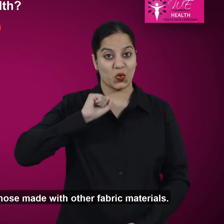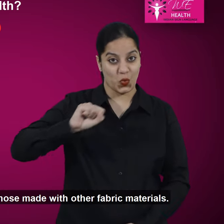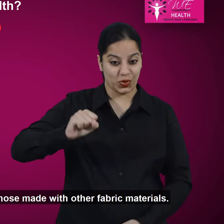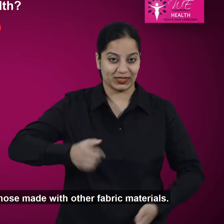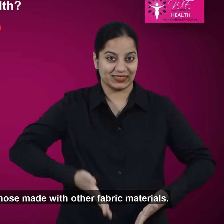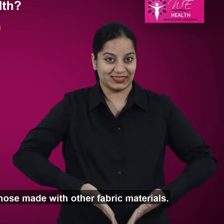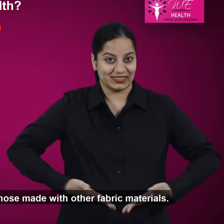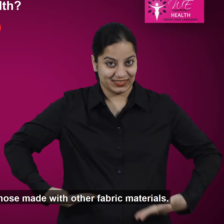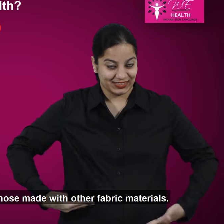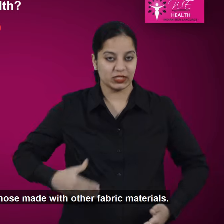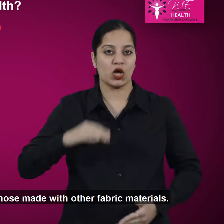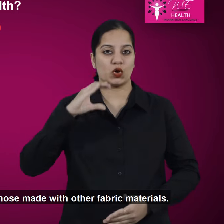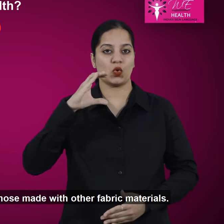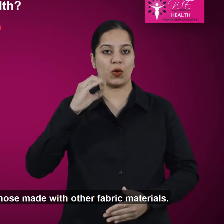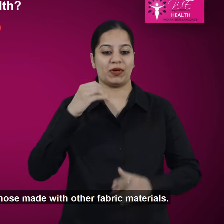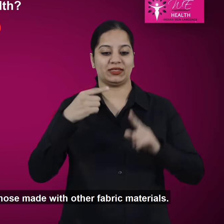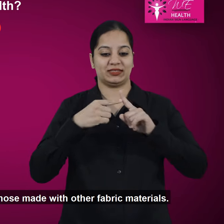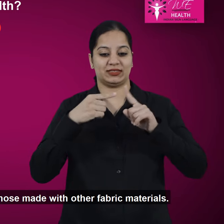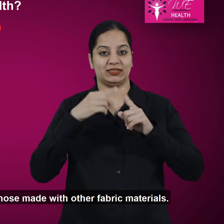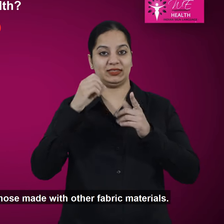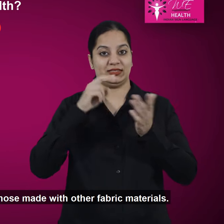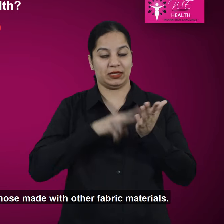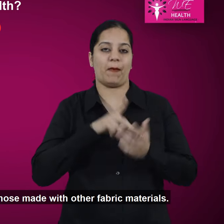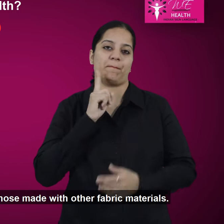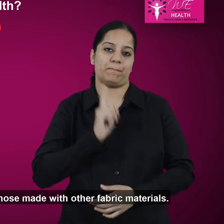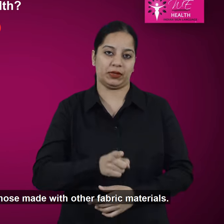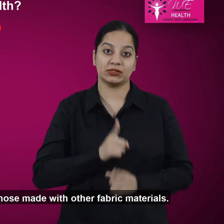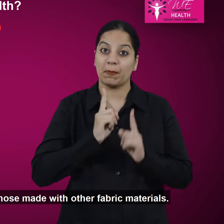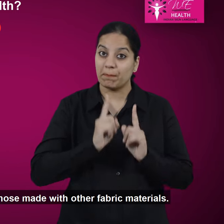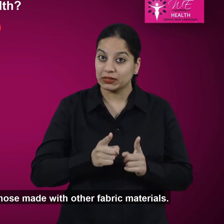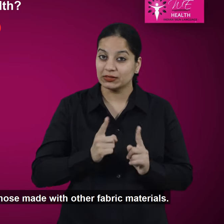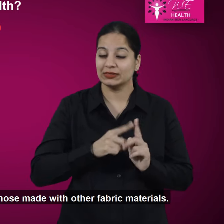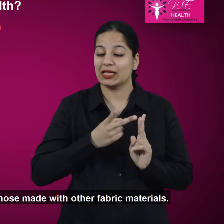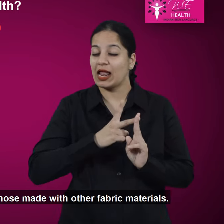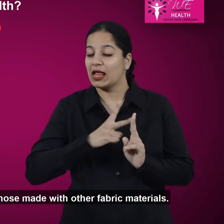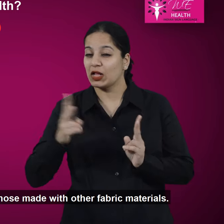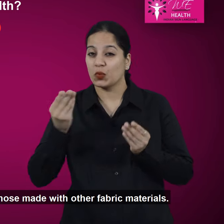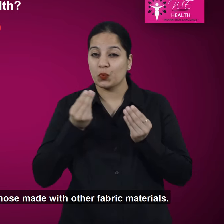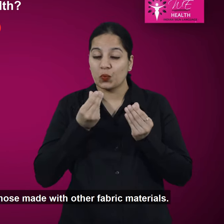Wear cotton panties, and avoid those made with other fabric materials.